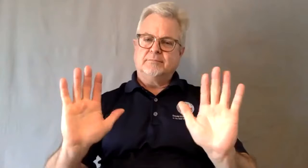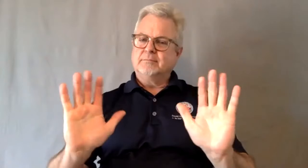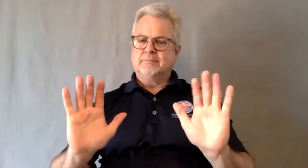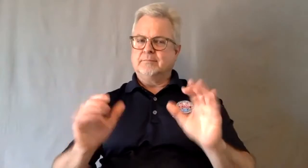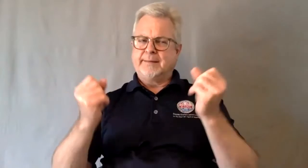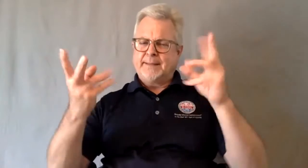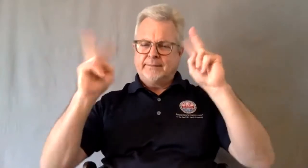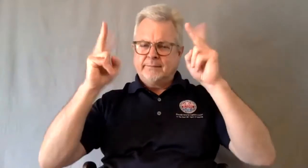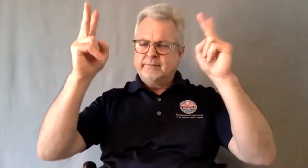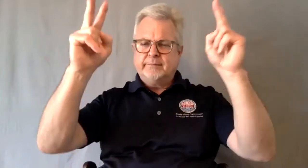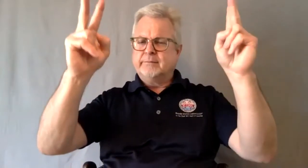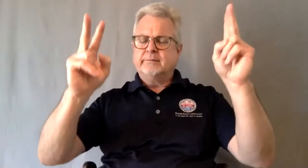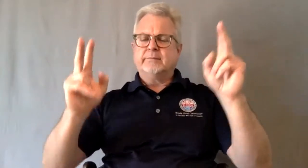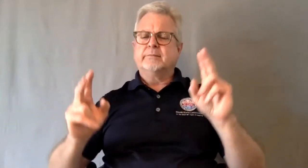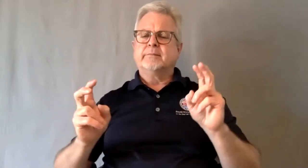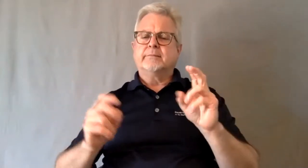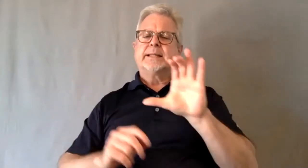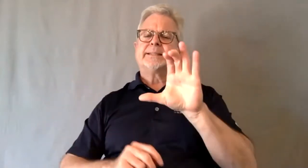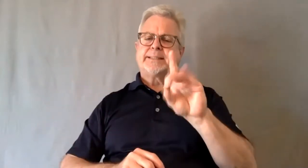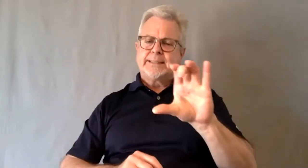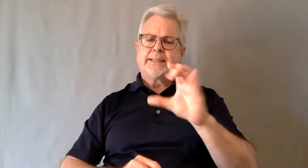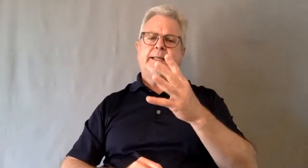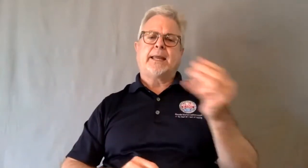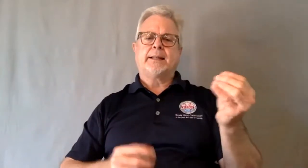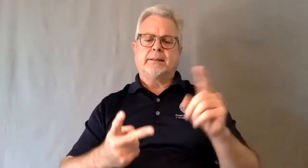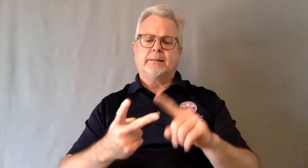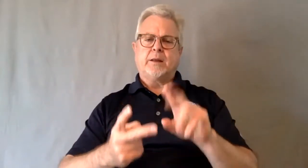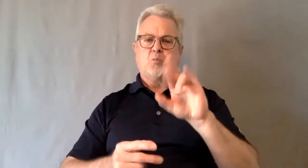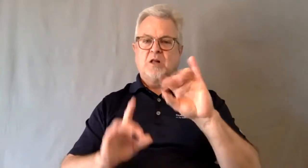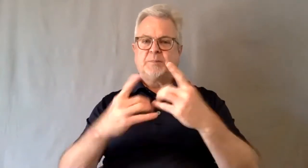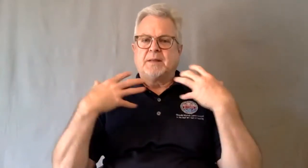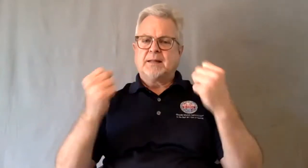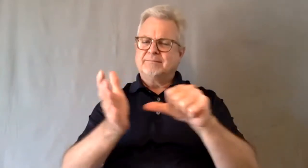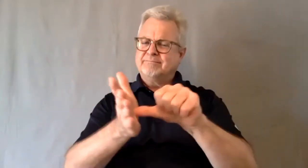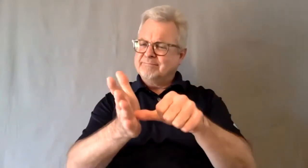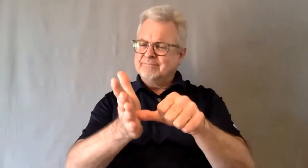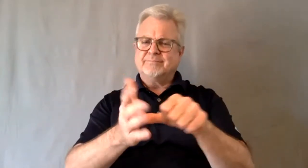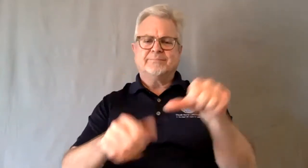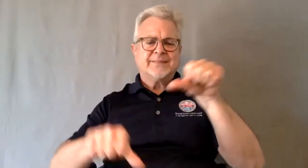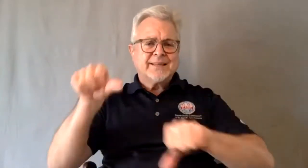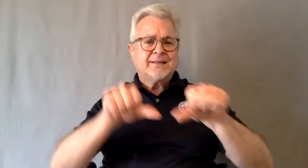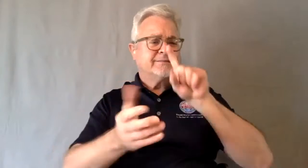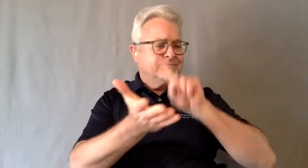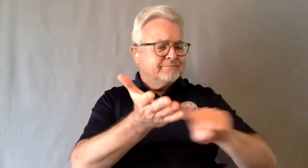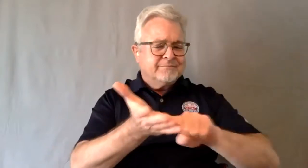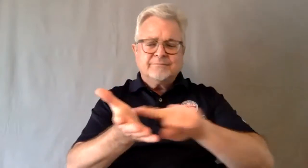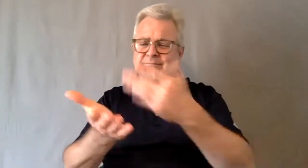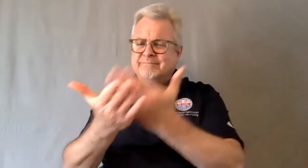we're not forcing people to be vaccinated, but the CDC and the Rhode Island Department of Health want